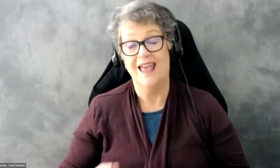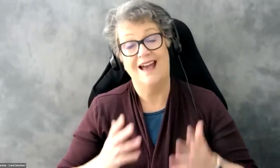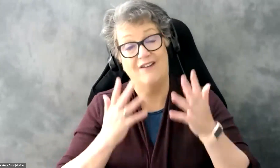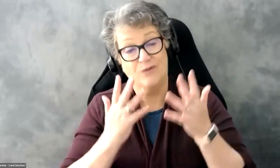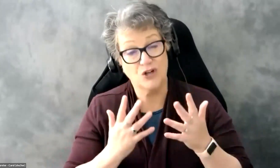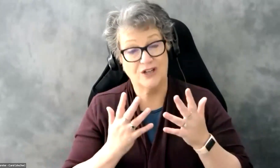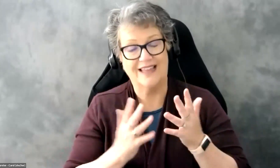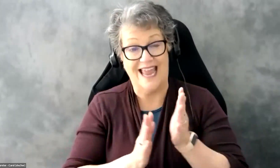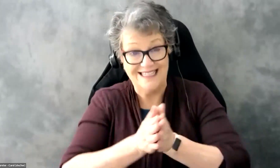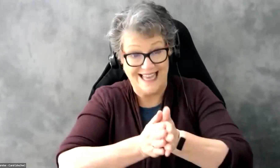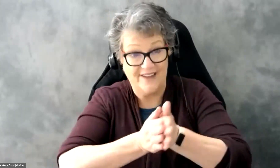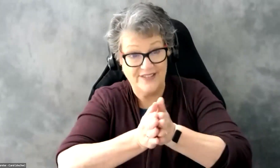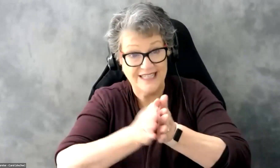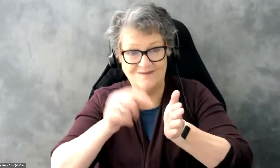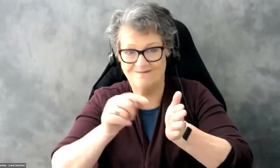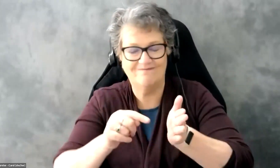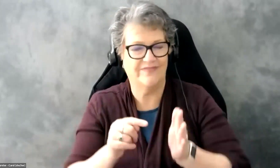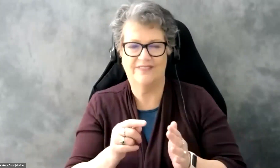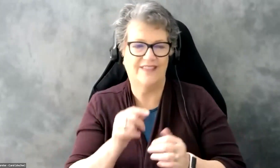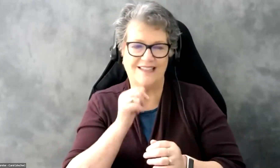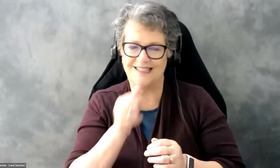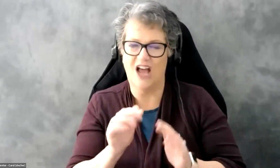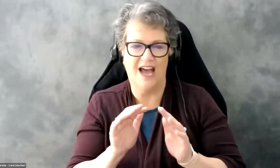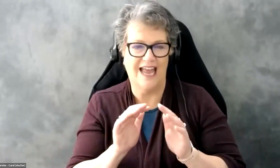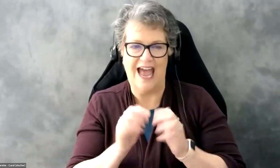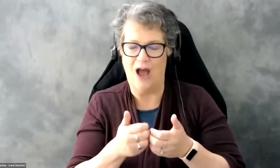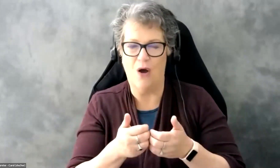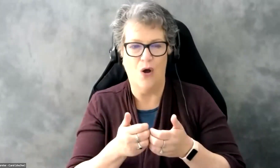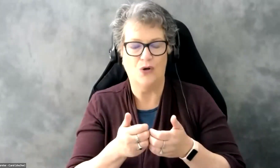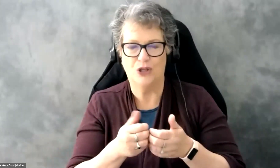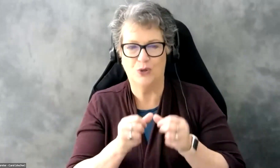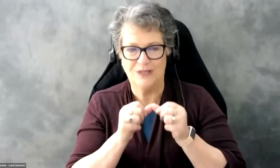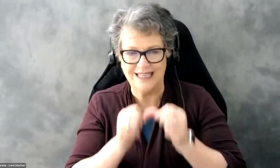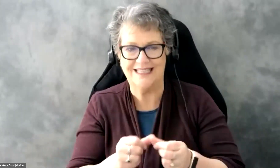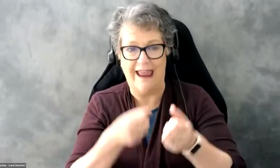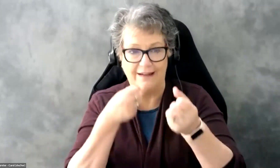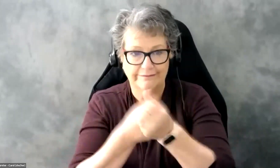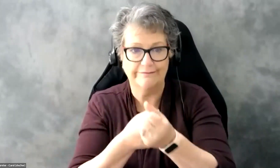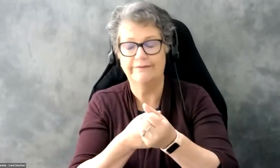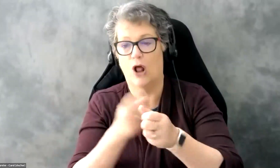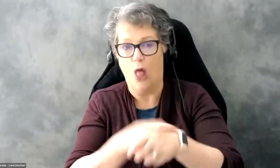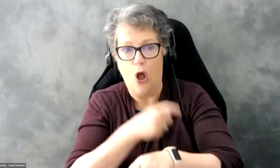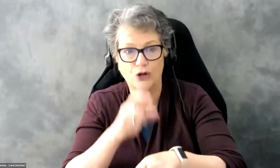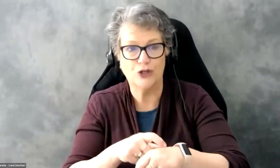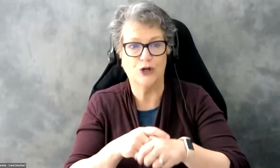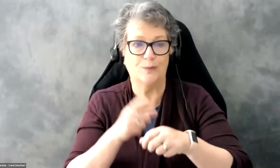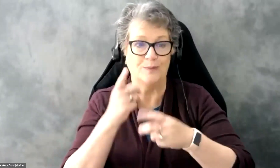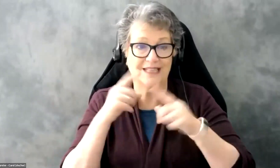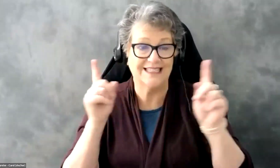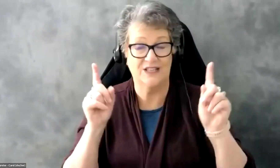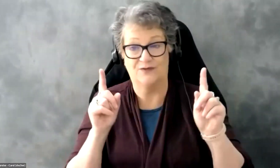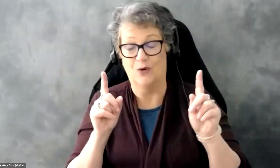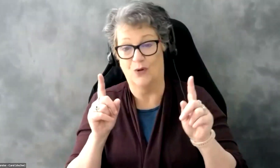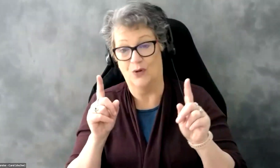unfortunately, incentives are not the way to fund long-term successful outcomes, but it's what we have right